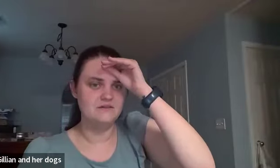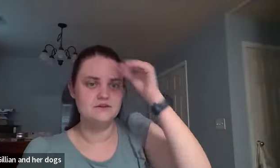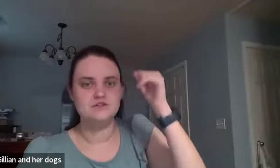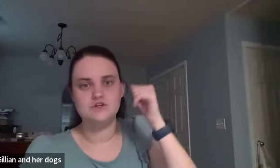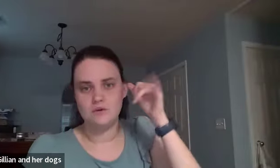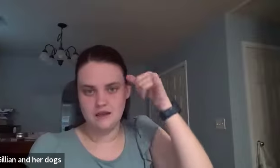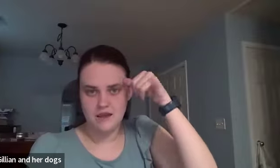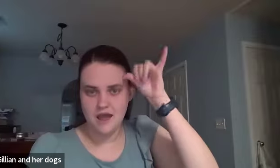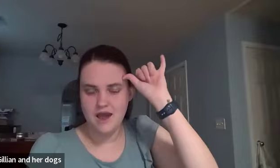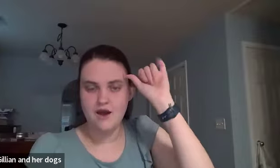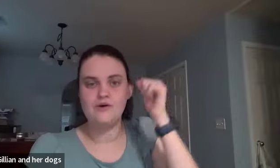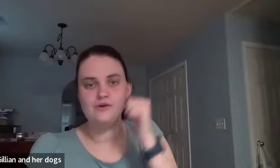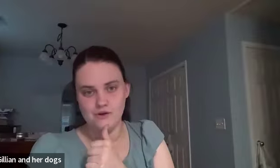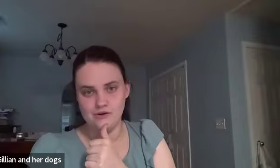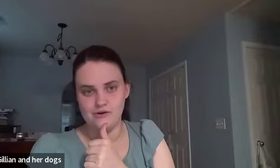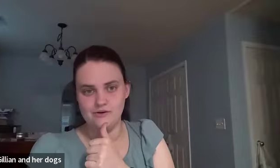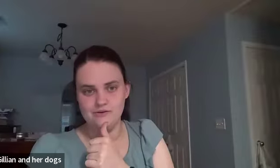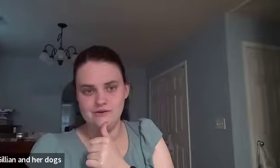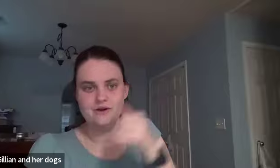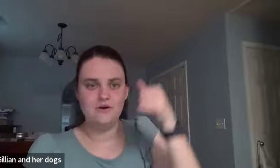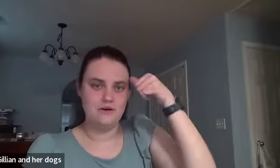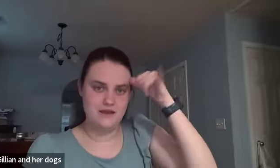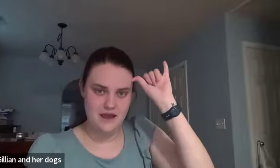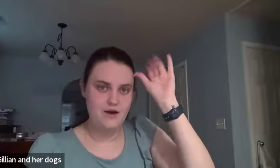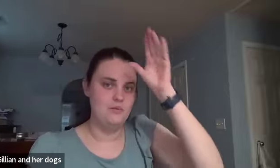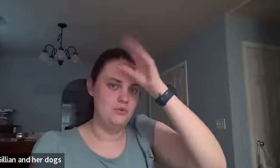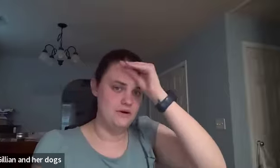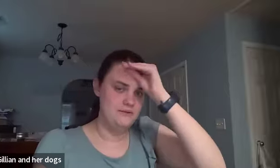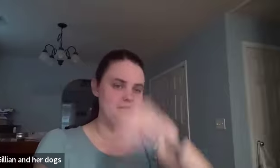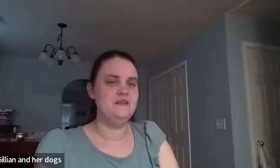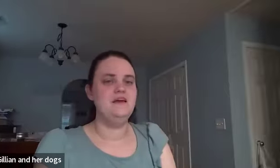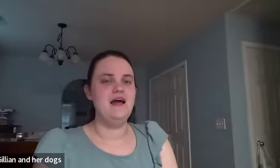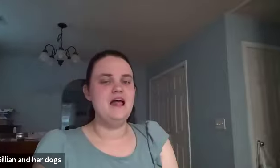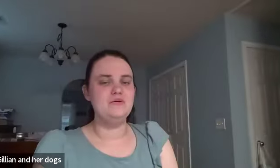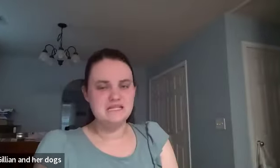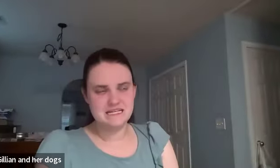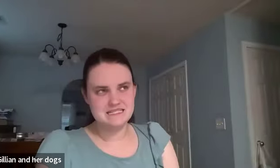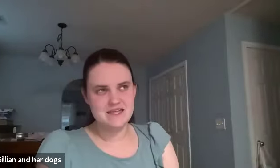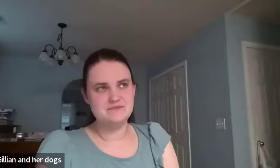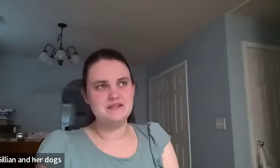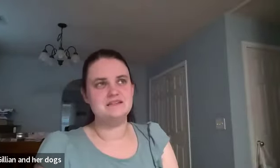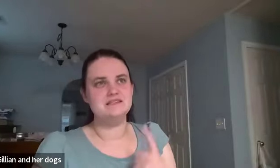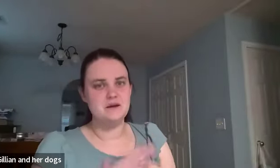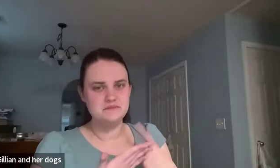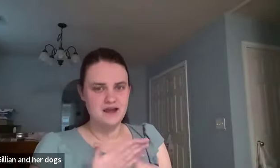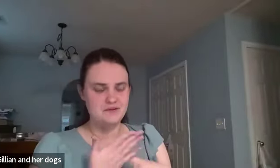Okay, so cowgirl or cowboy. And the reason I say that is because